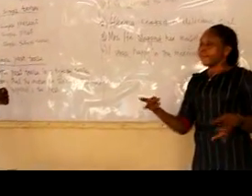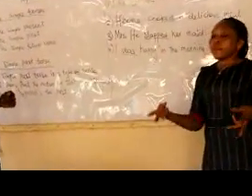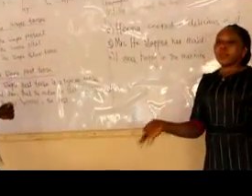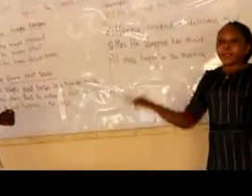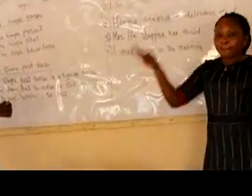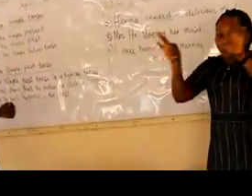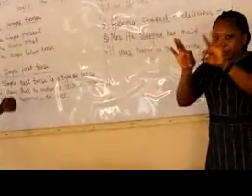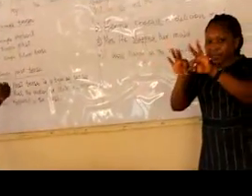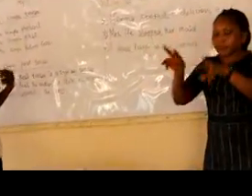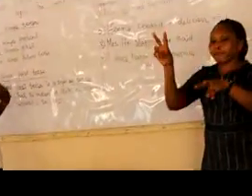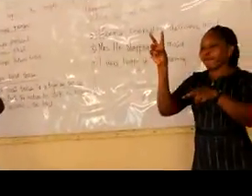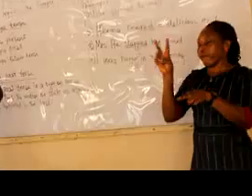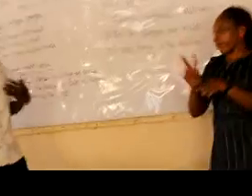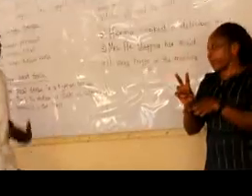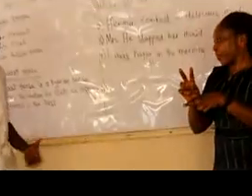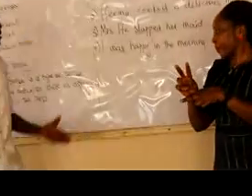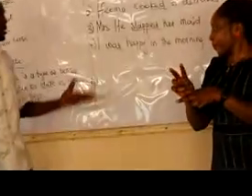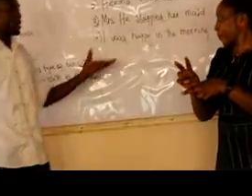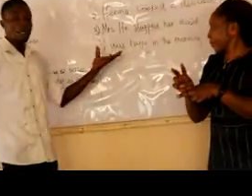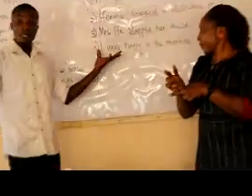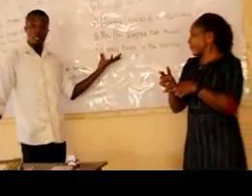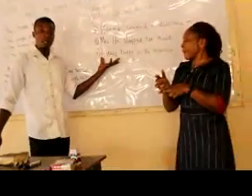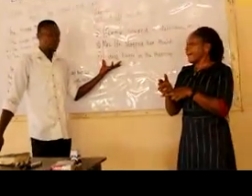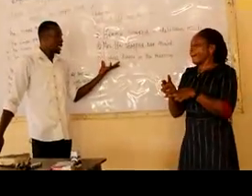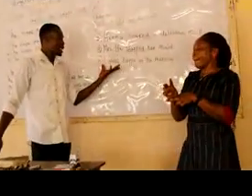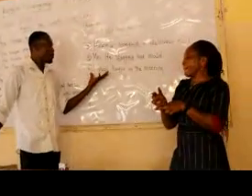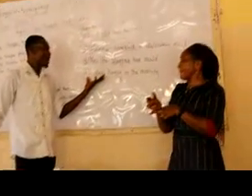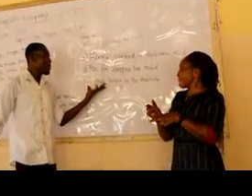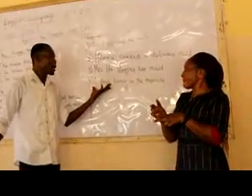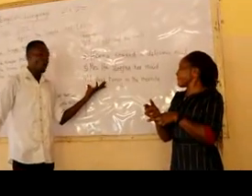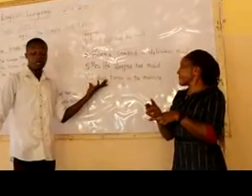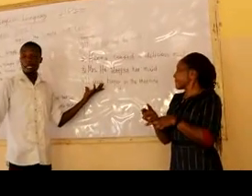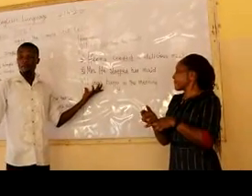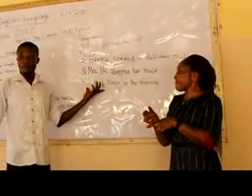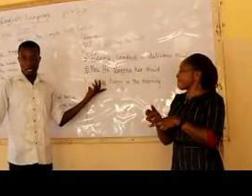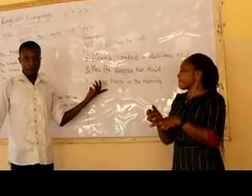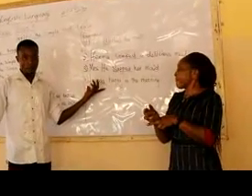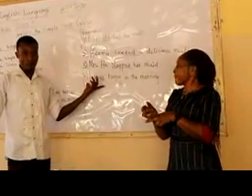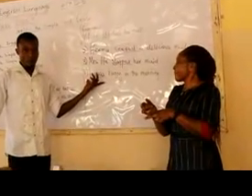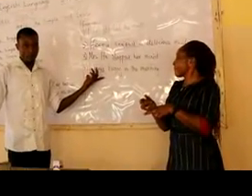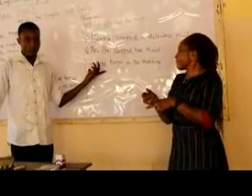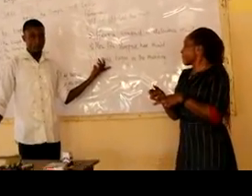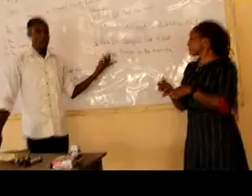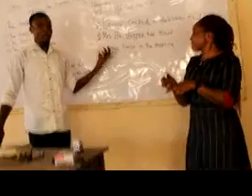sentence. But when the main verb is in the sentence, the primary auxiliary verb